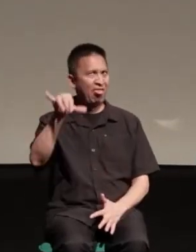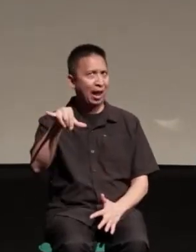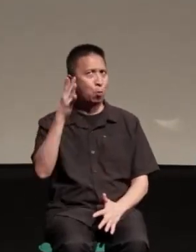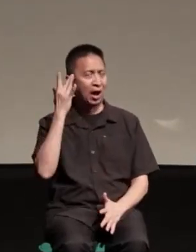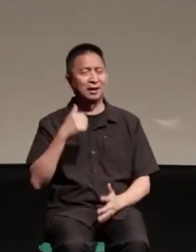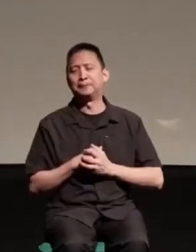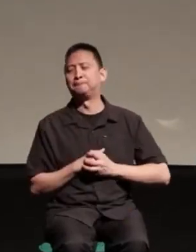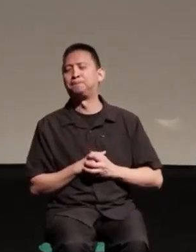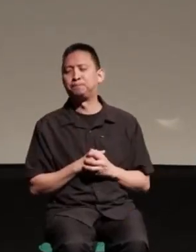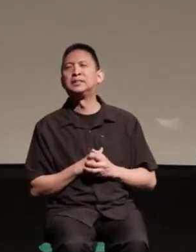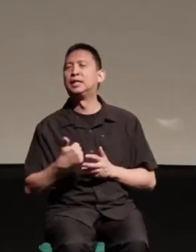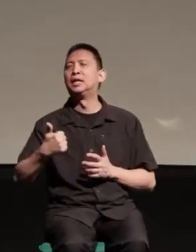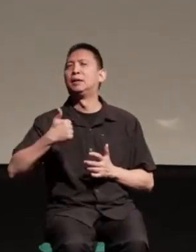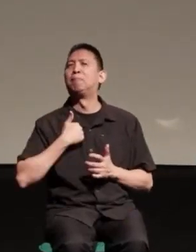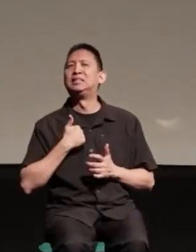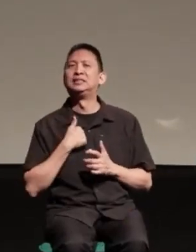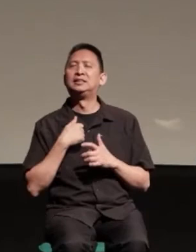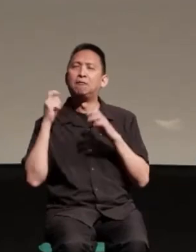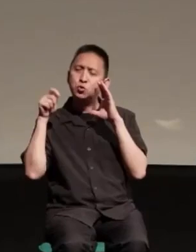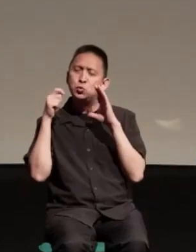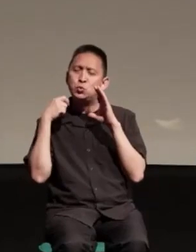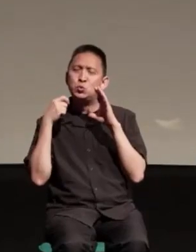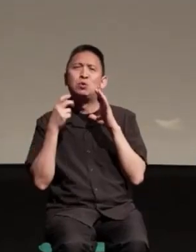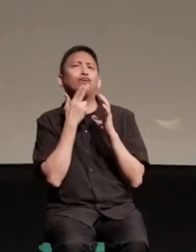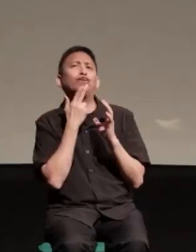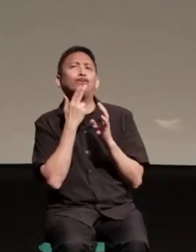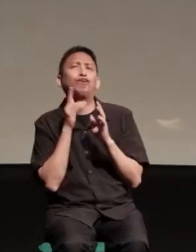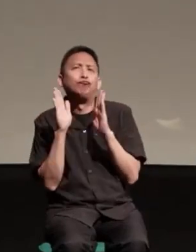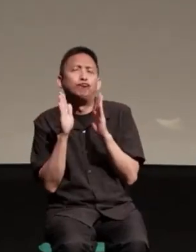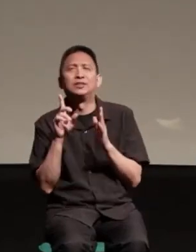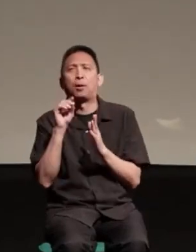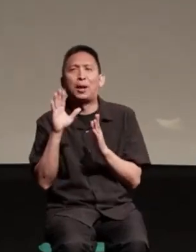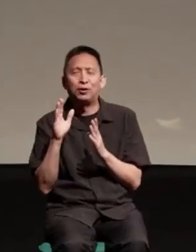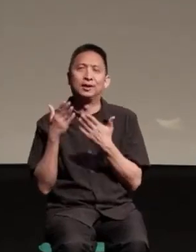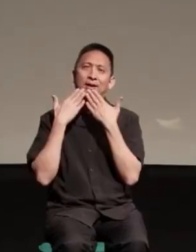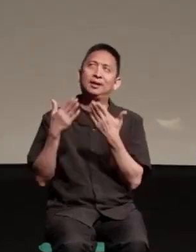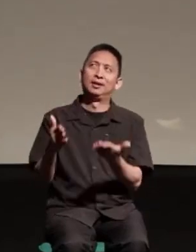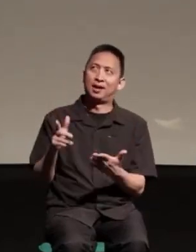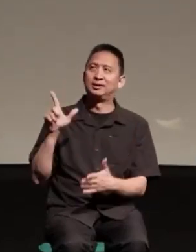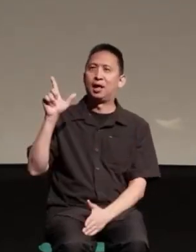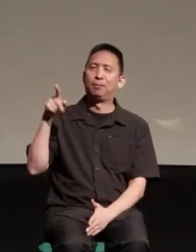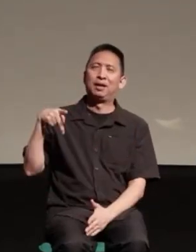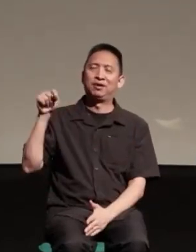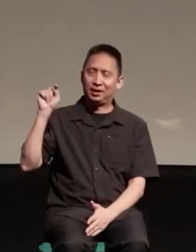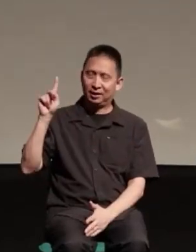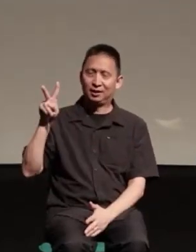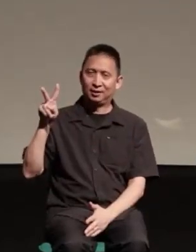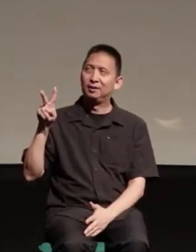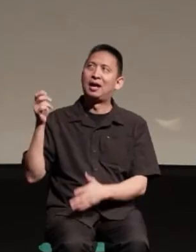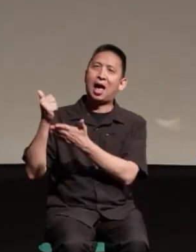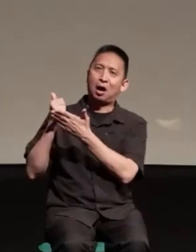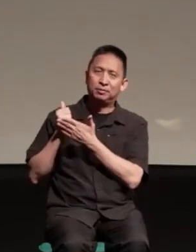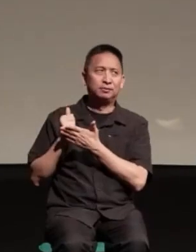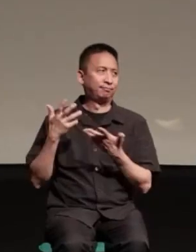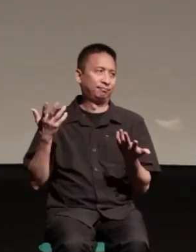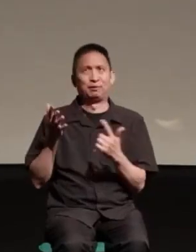for example, small a documentary thanks to LPB that went on to PBS of 5